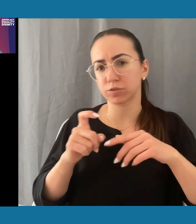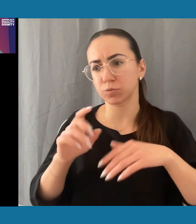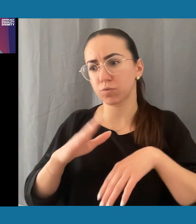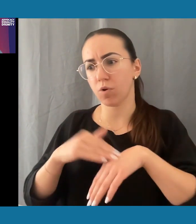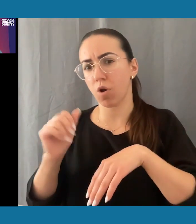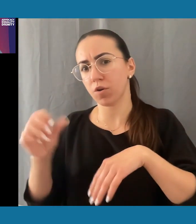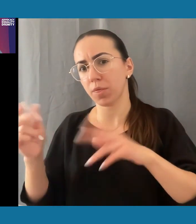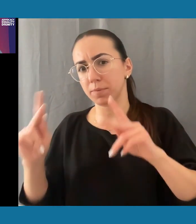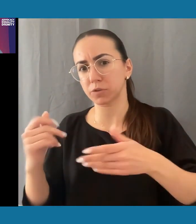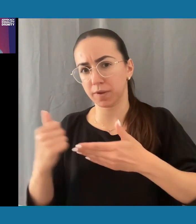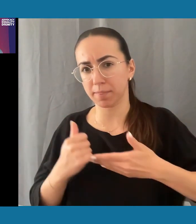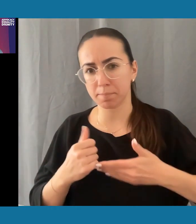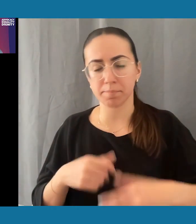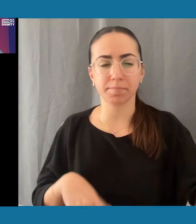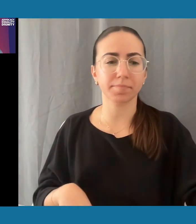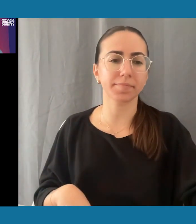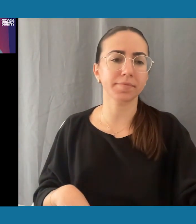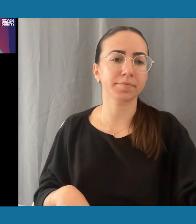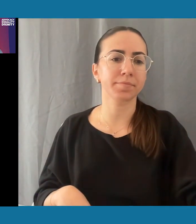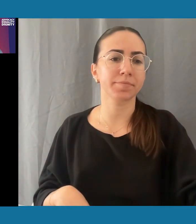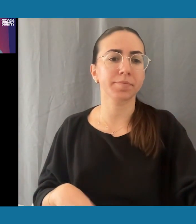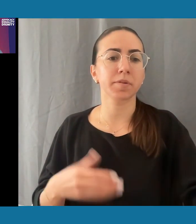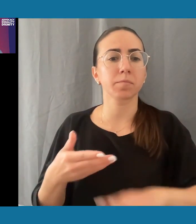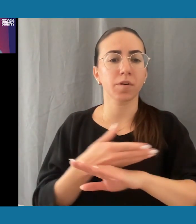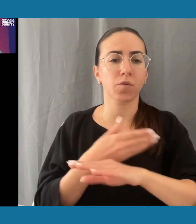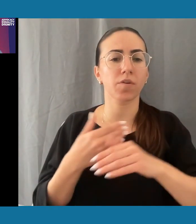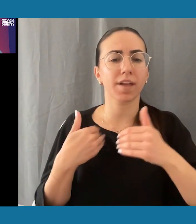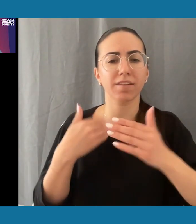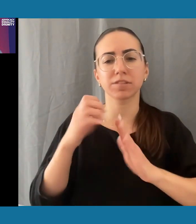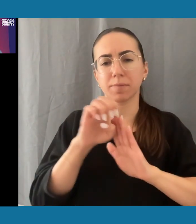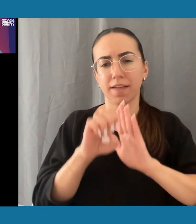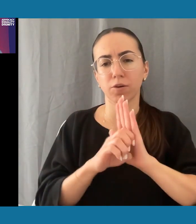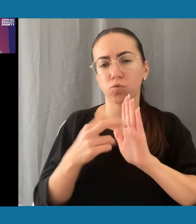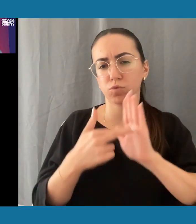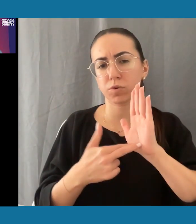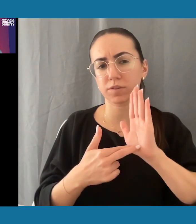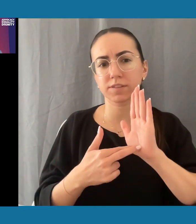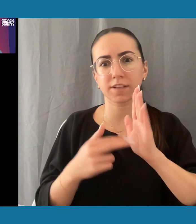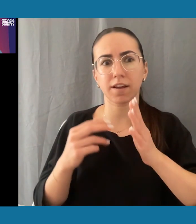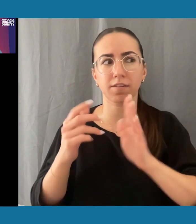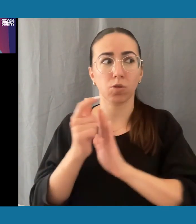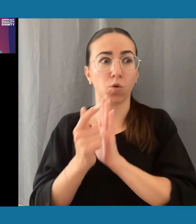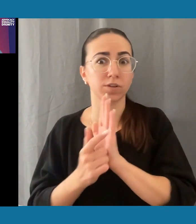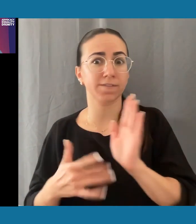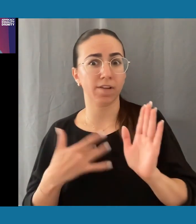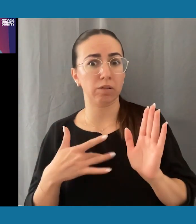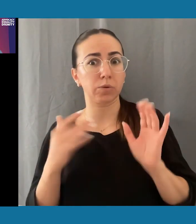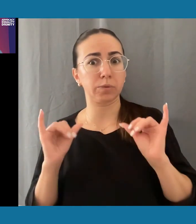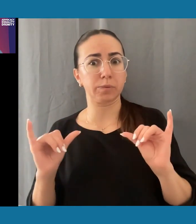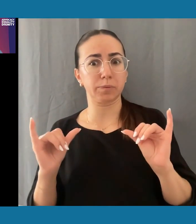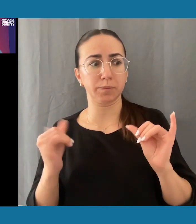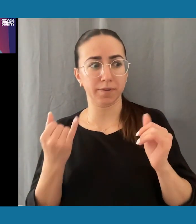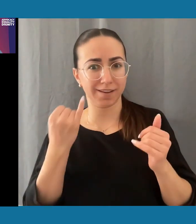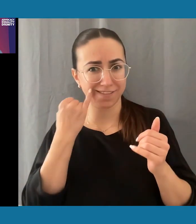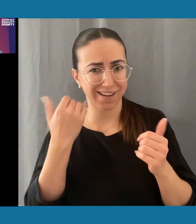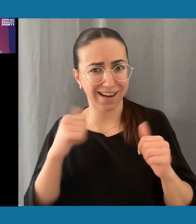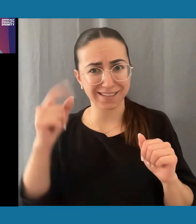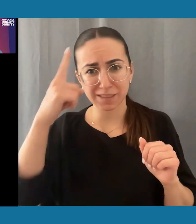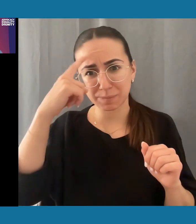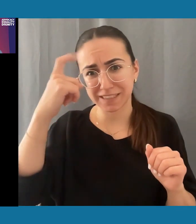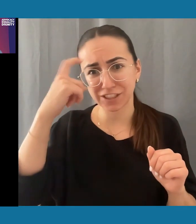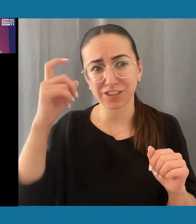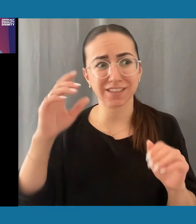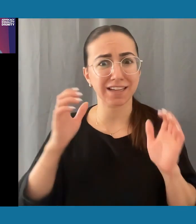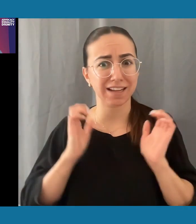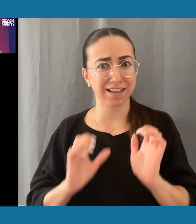else. So previously there were ethical rules in place that made attorneys believe that if they had any suspicion their client